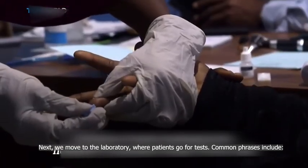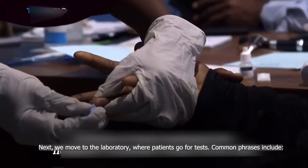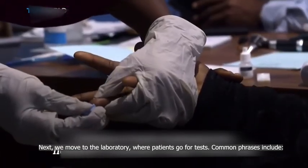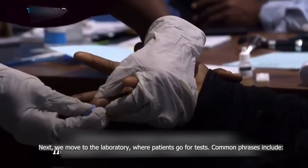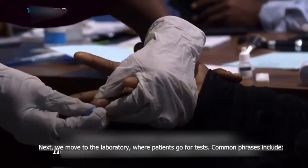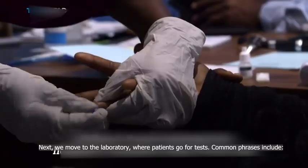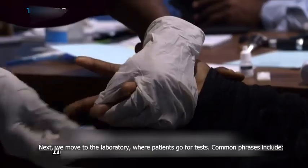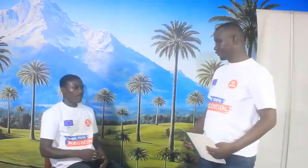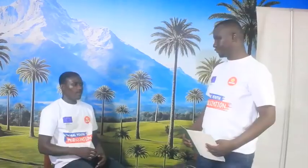include,